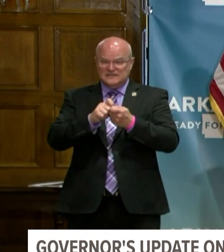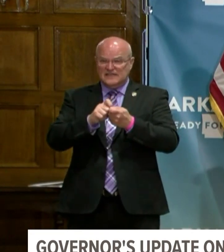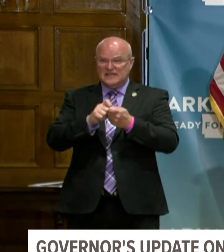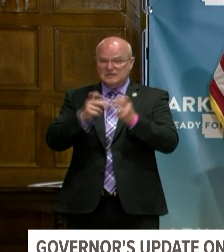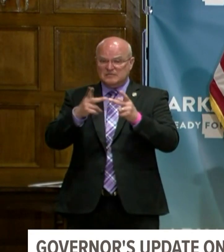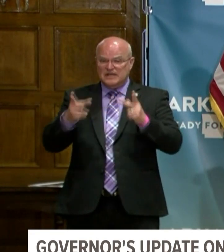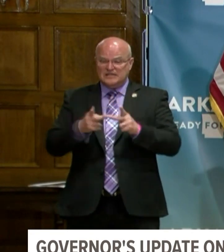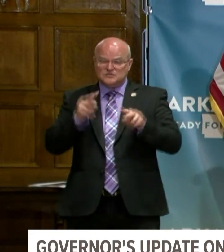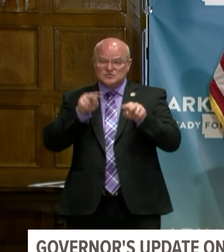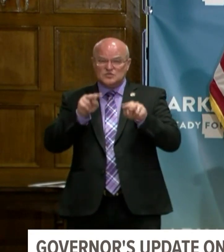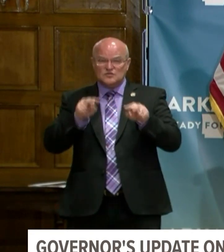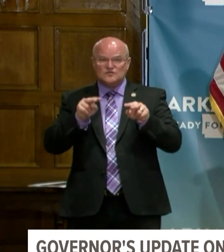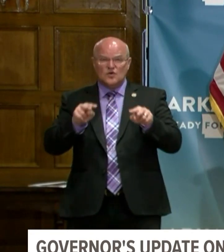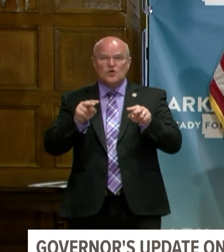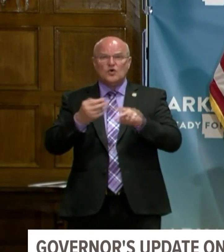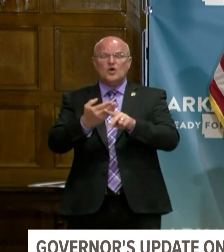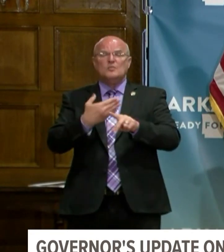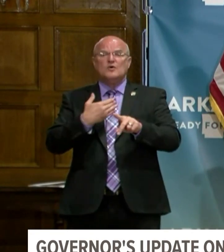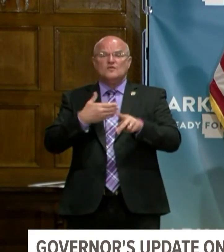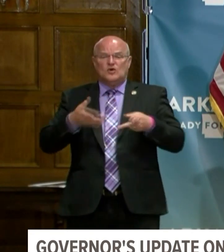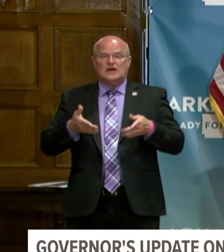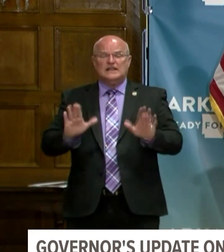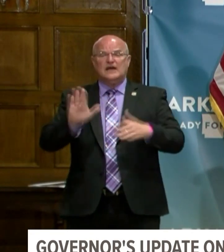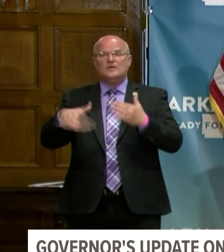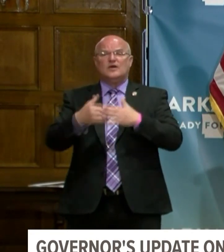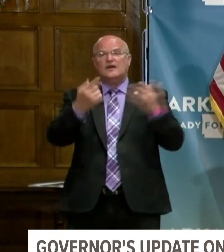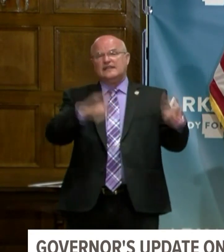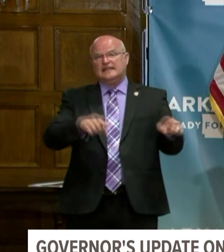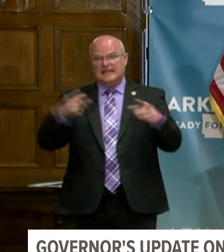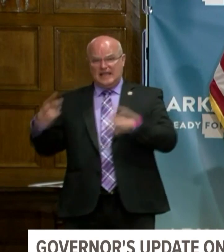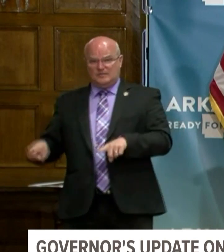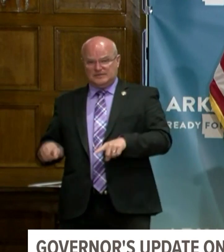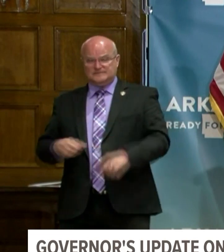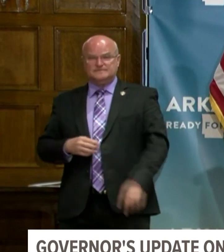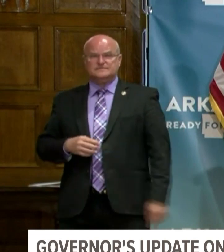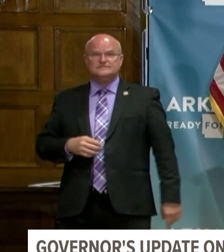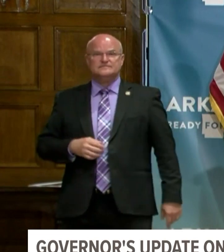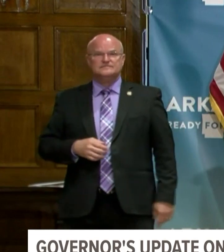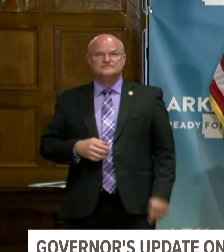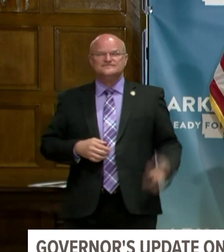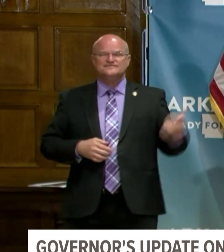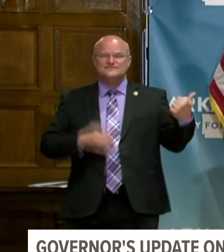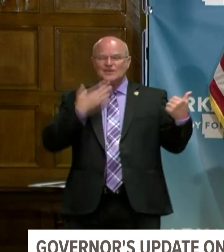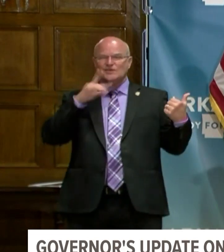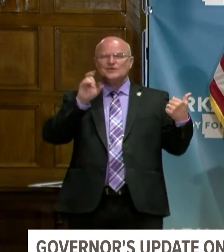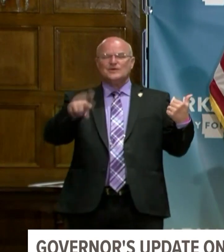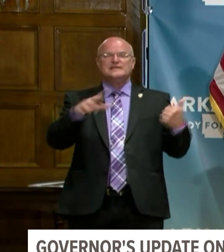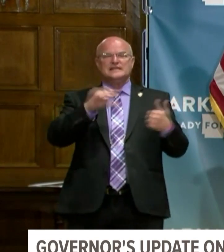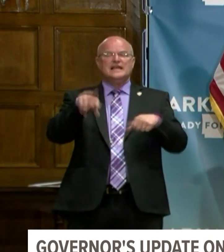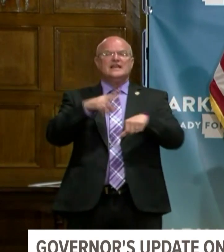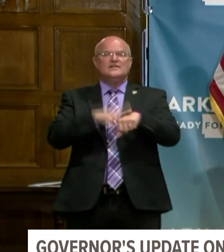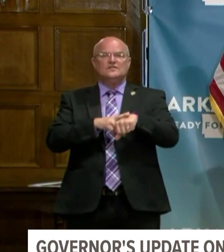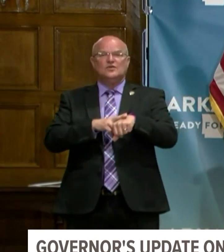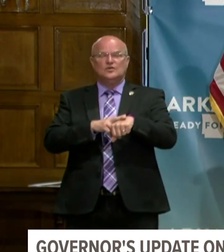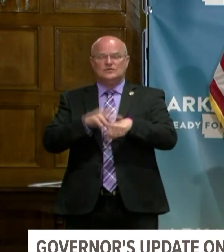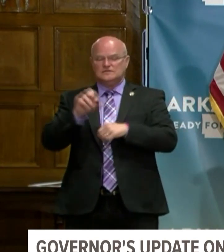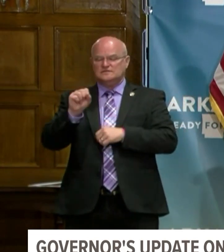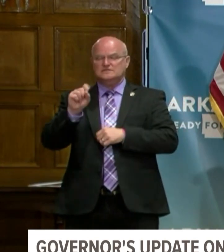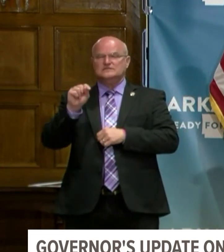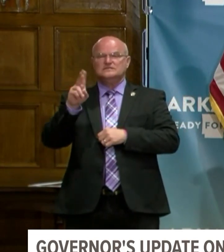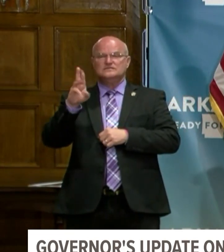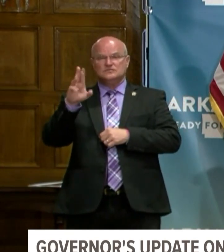benchmarks you want to look for before allowing all of that to happen? Great question, and of course,